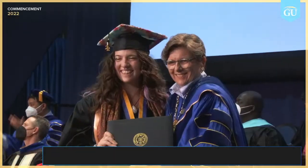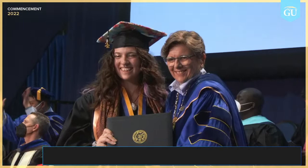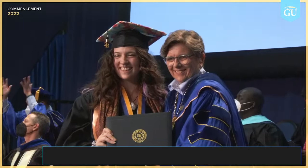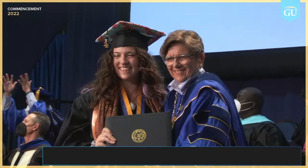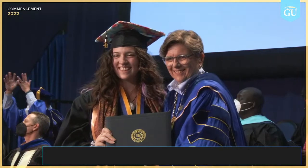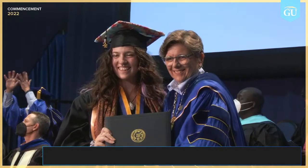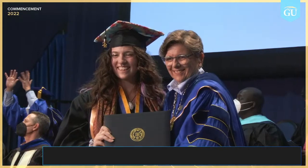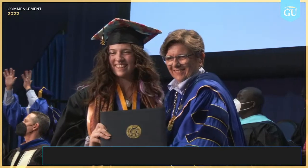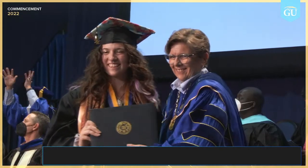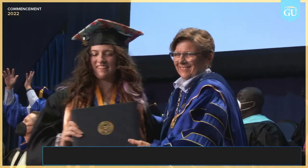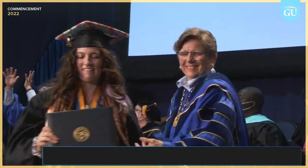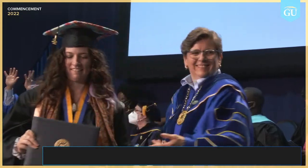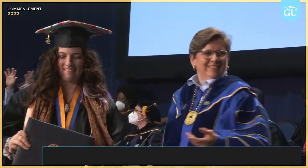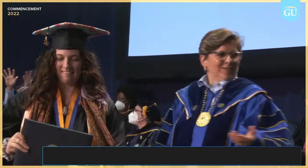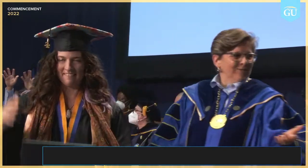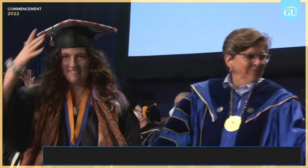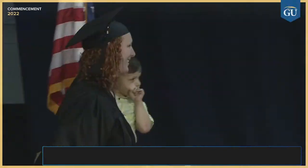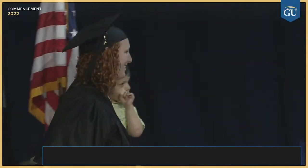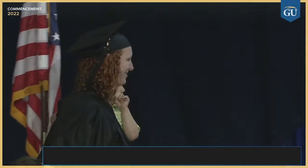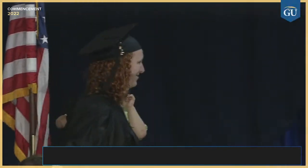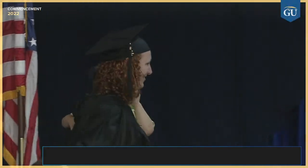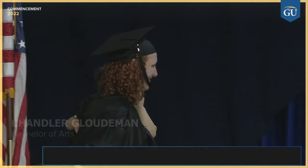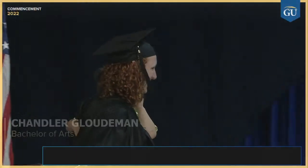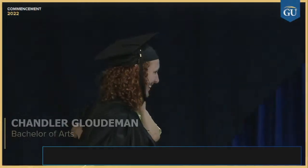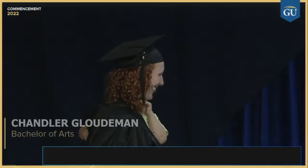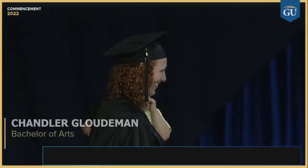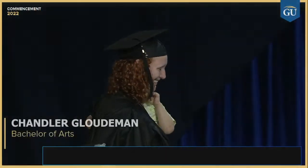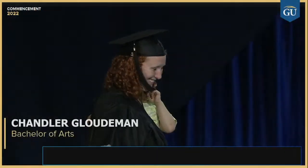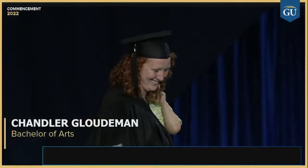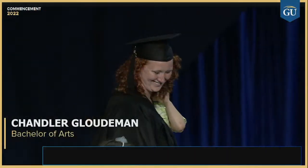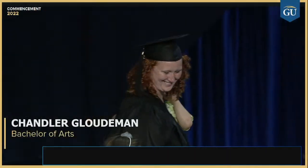Chandler Guldeman, Bachelor of Arts.